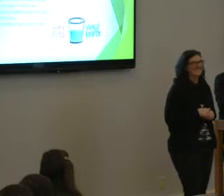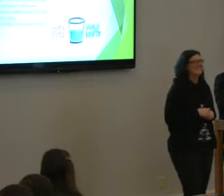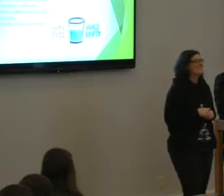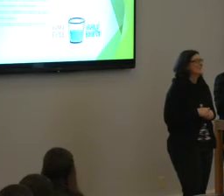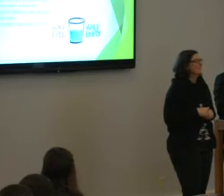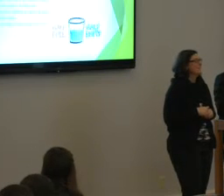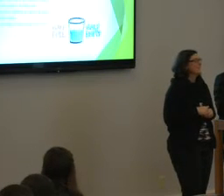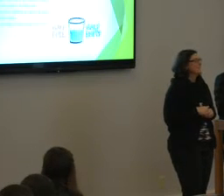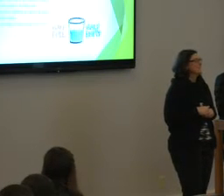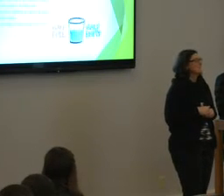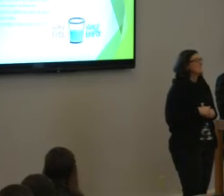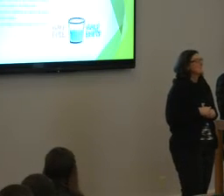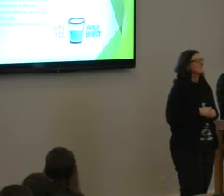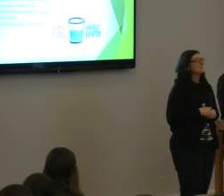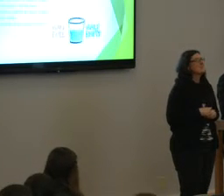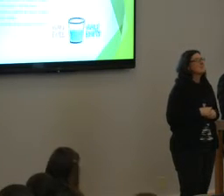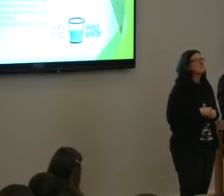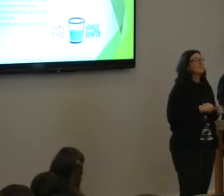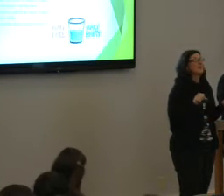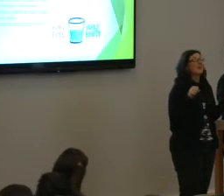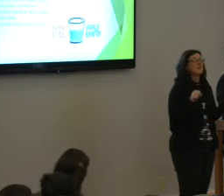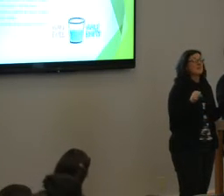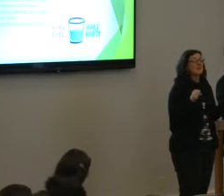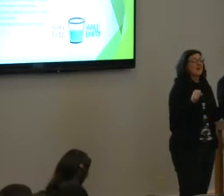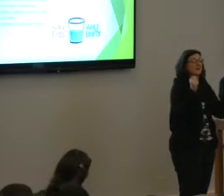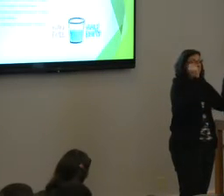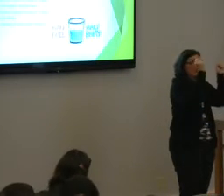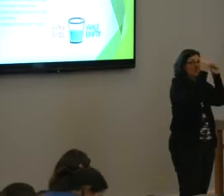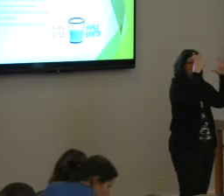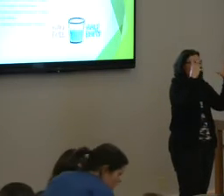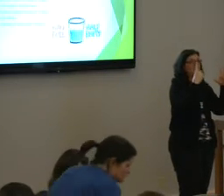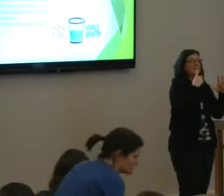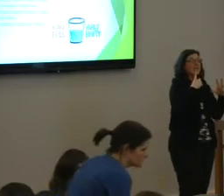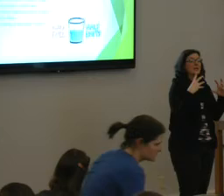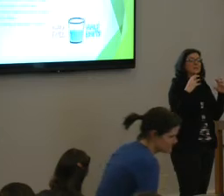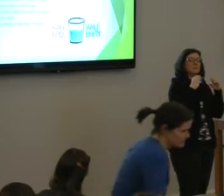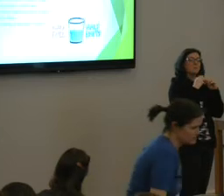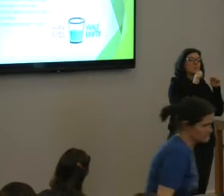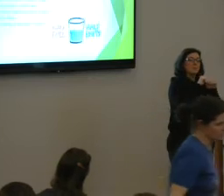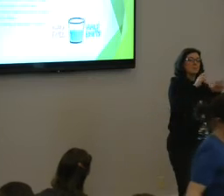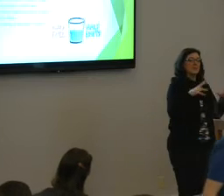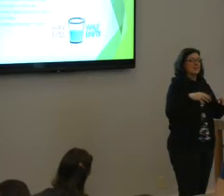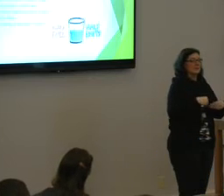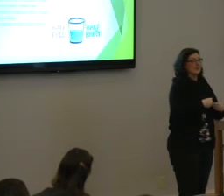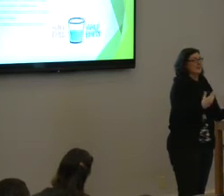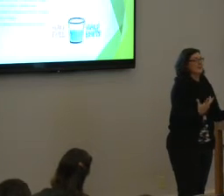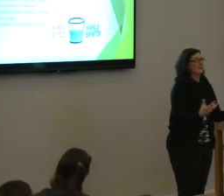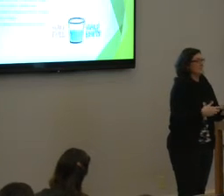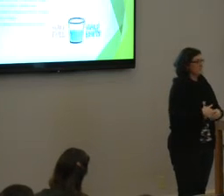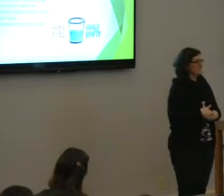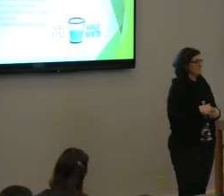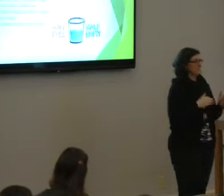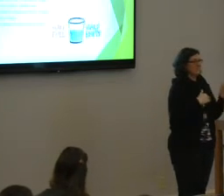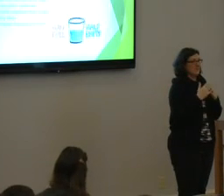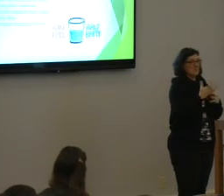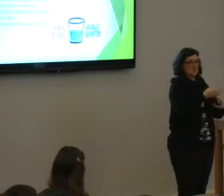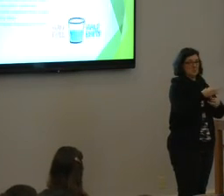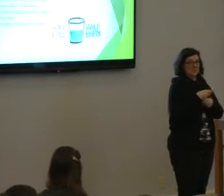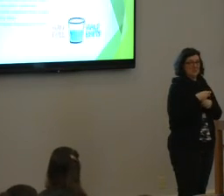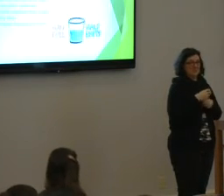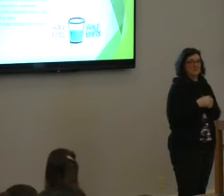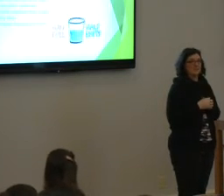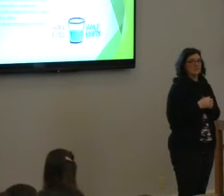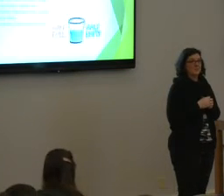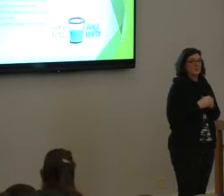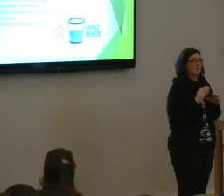How do we see? Capacity, vision. We say it's more blessed to give than receive. Well, let everybody give. And